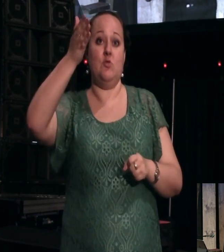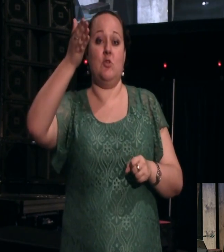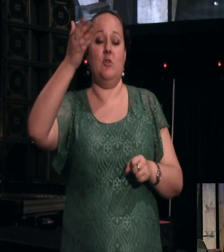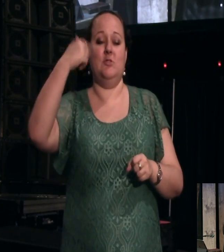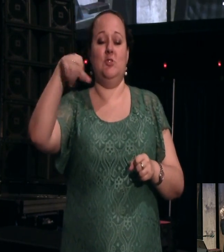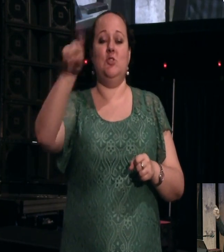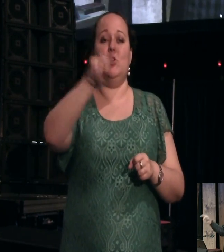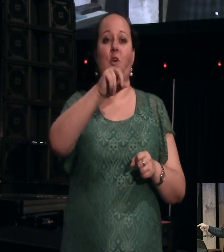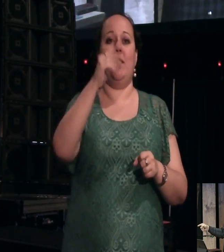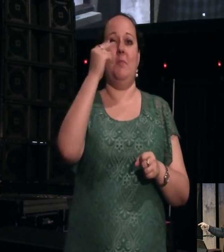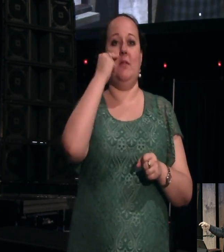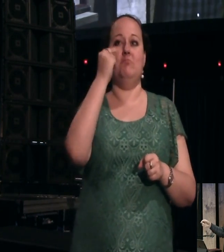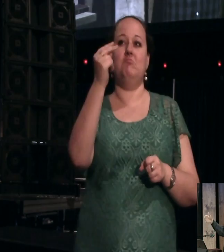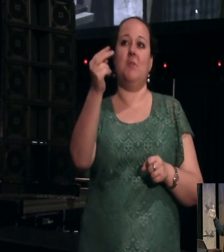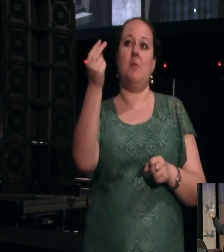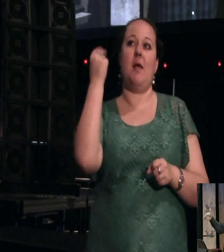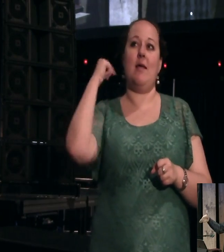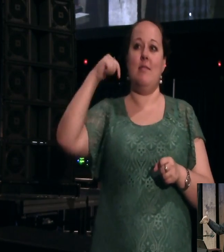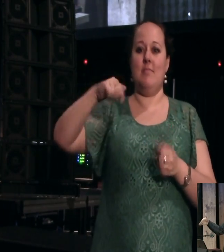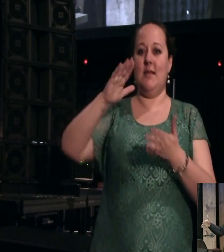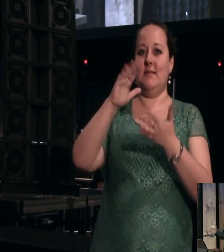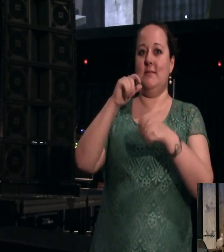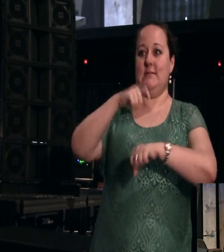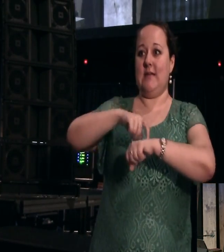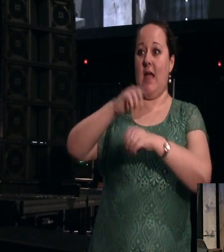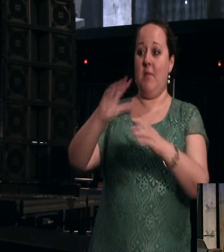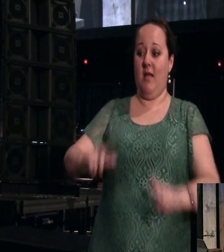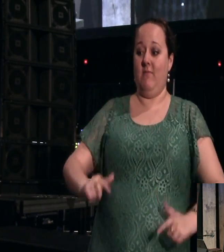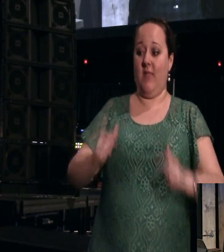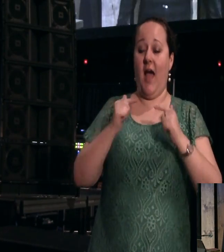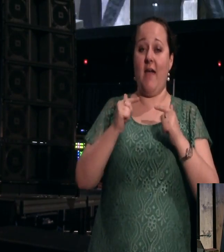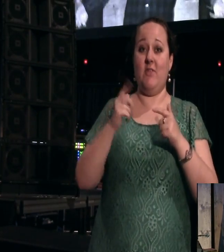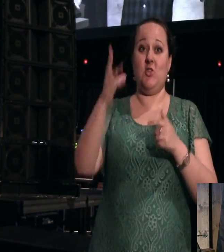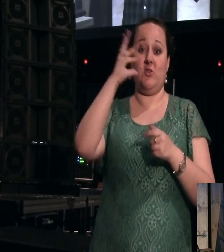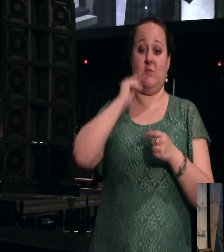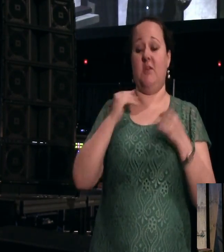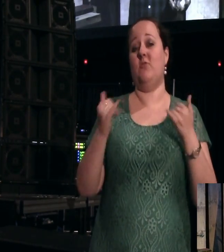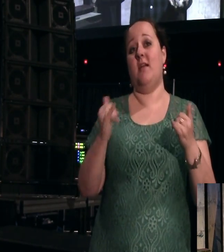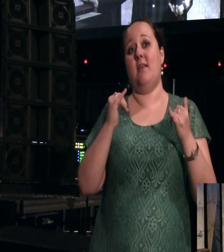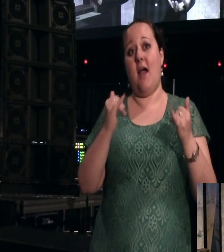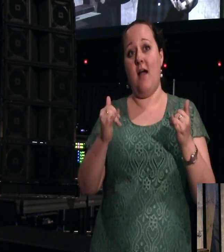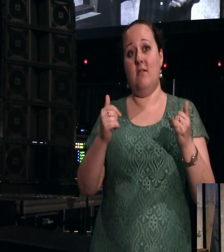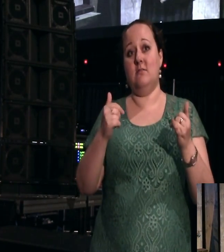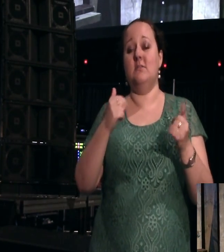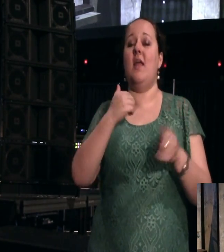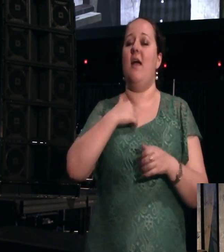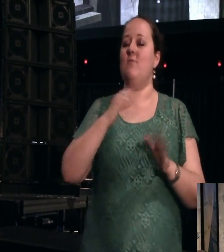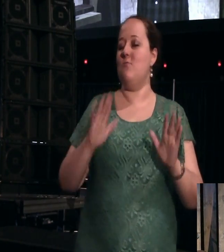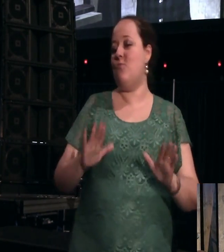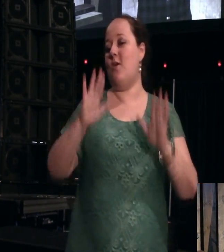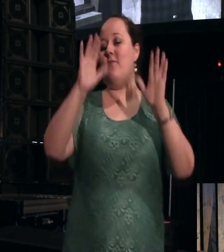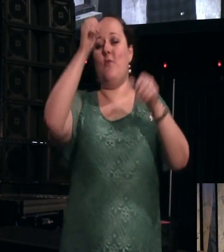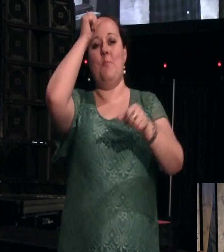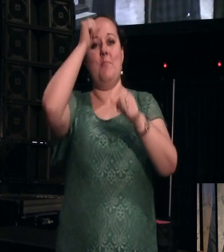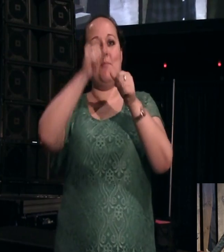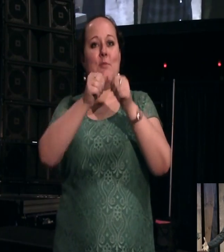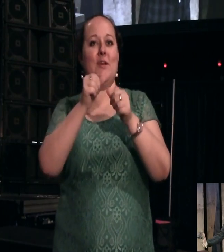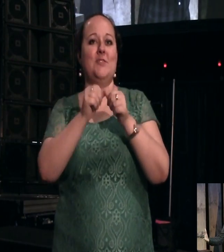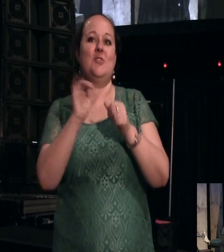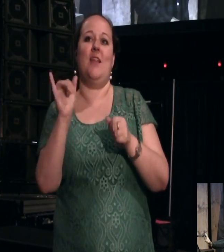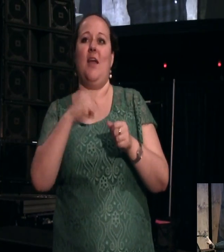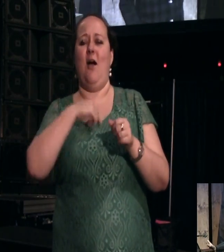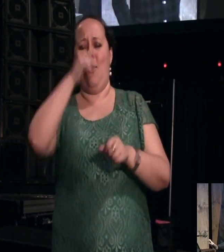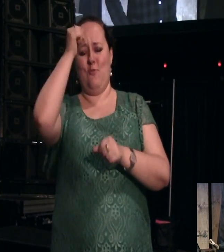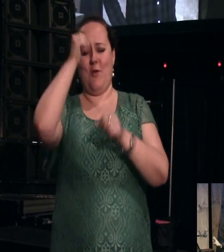now, 15 years from now, you're going to be looking back on this season of life that you're in right now, and you're going to have